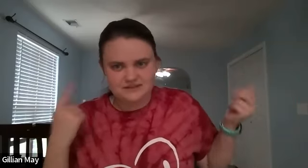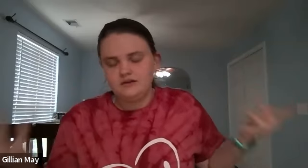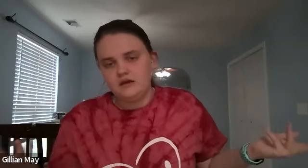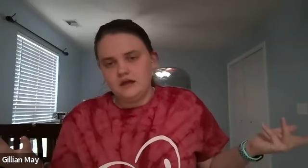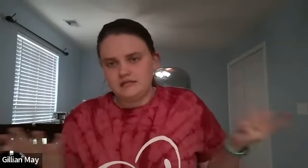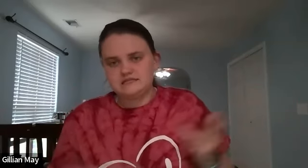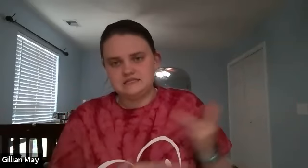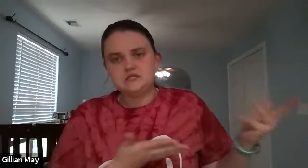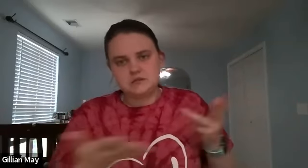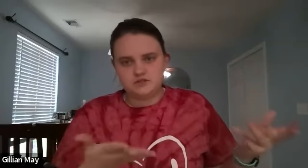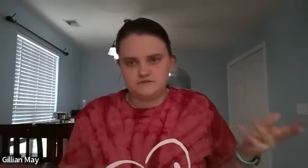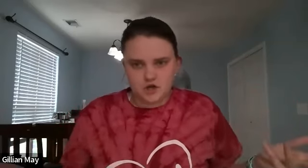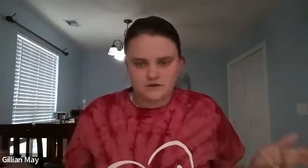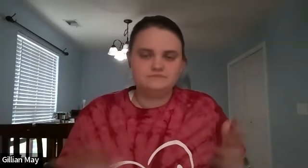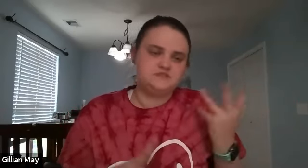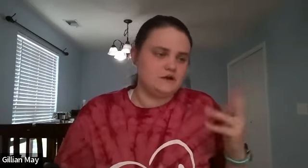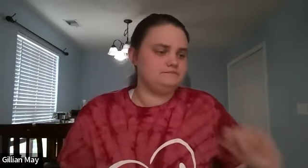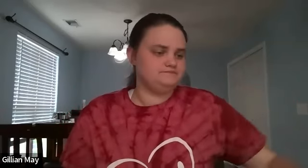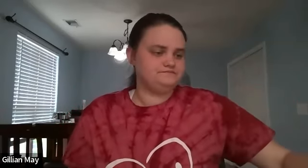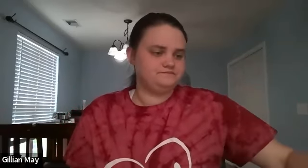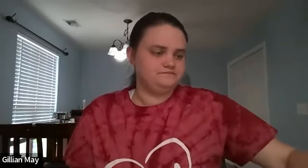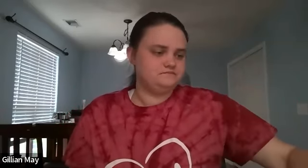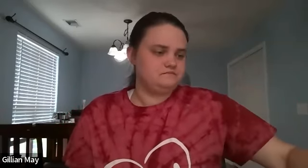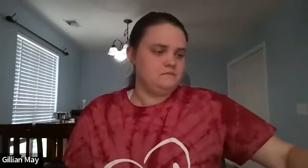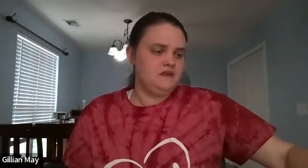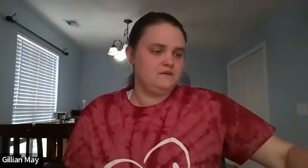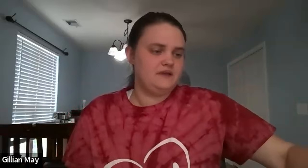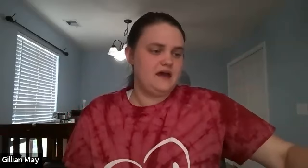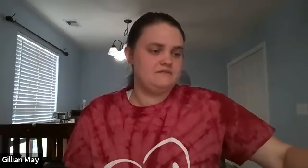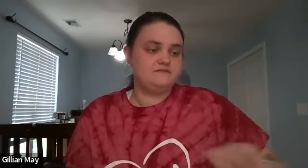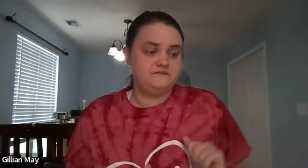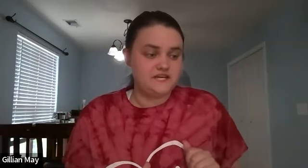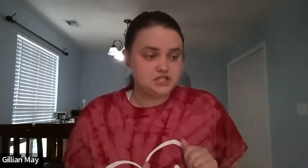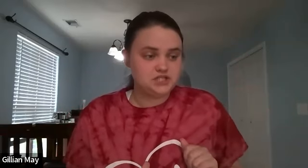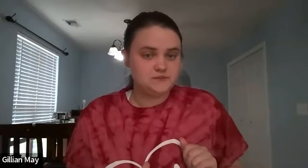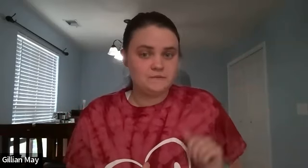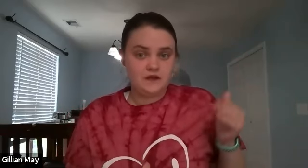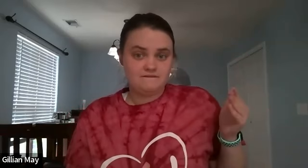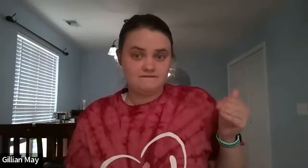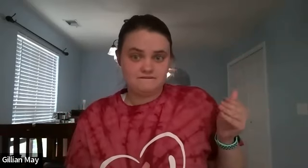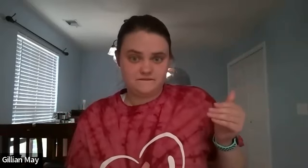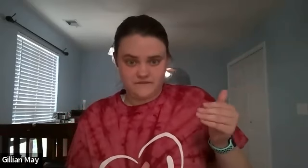snapping. It's still the motion for dog. So then we have fish.